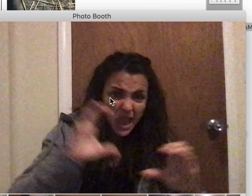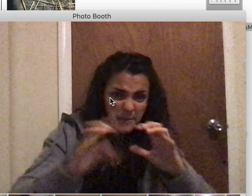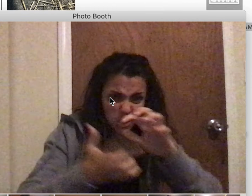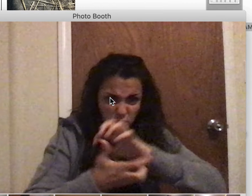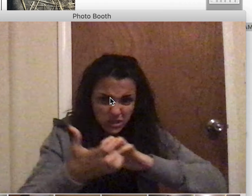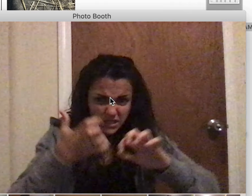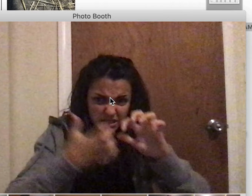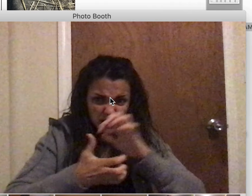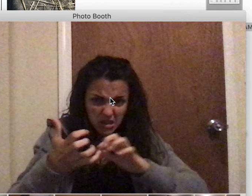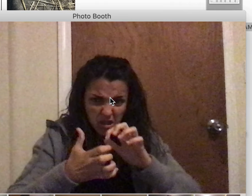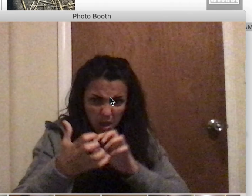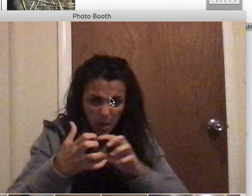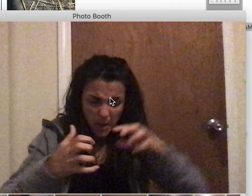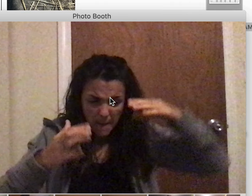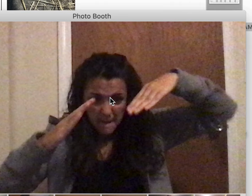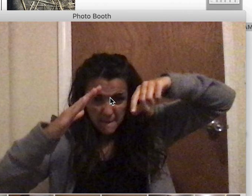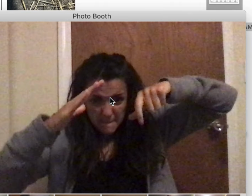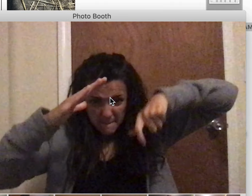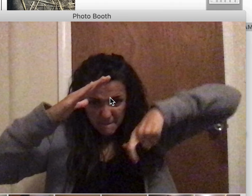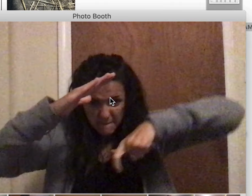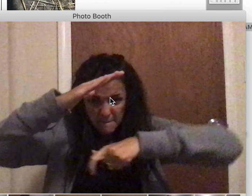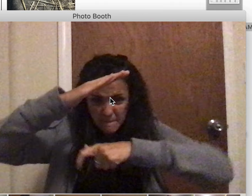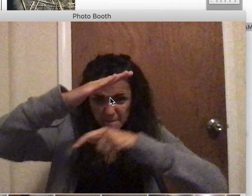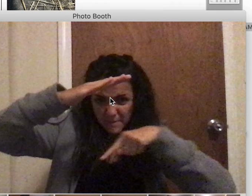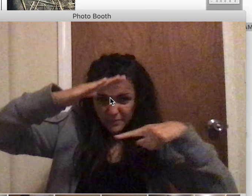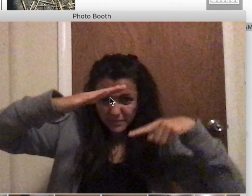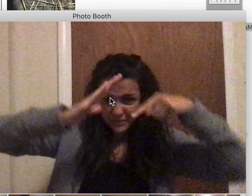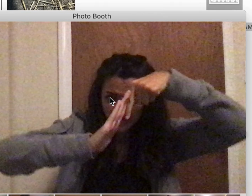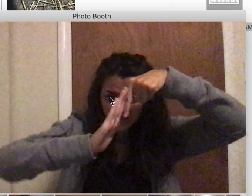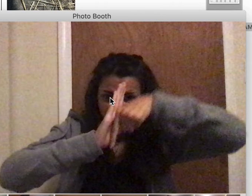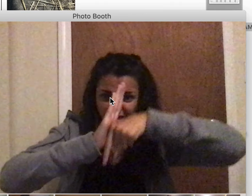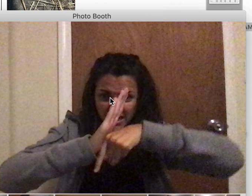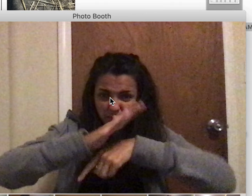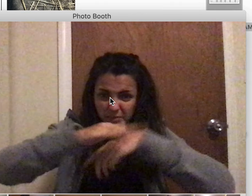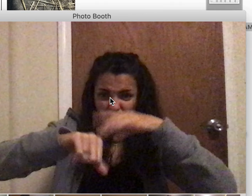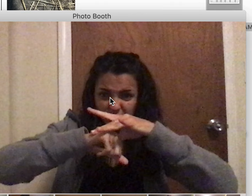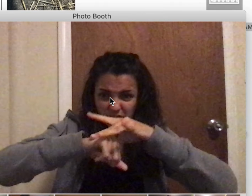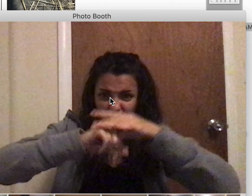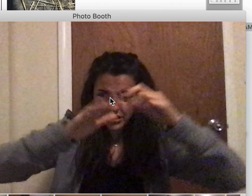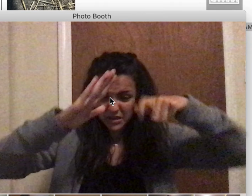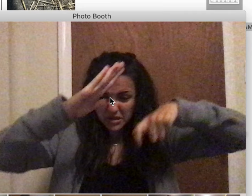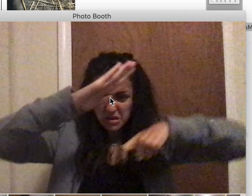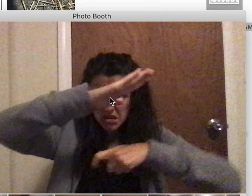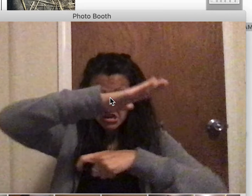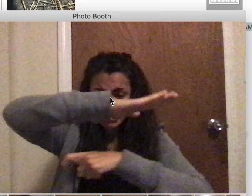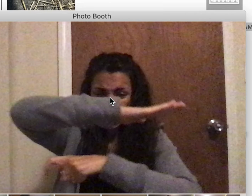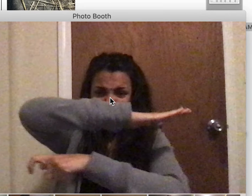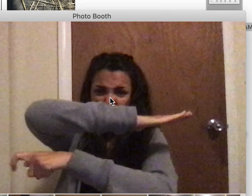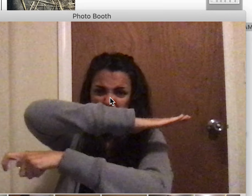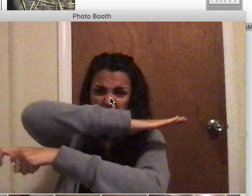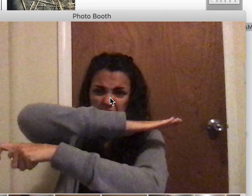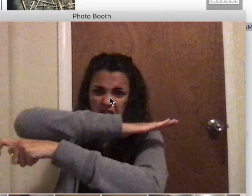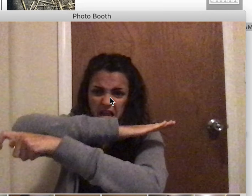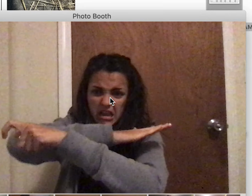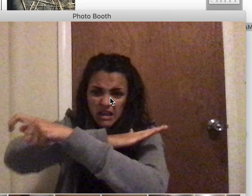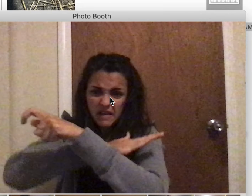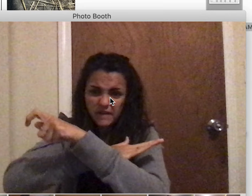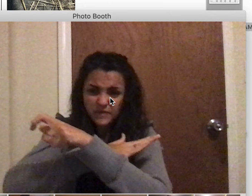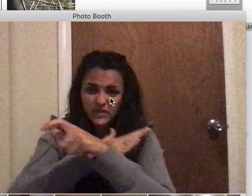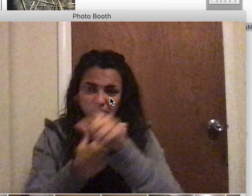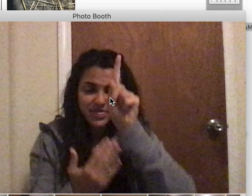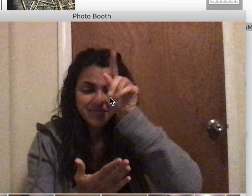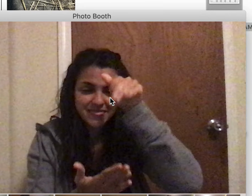earth and then horizontally to fracture shale rock formations that freeze the previously unreachable gas. Thousands of